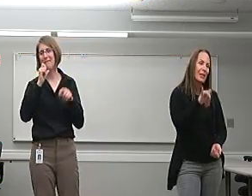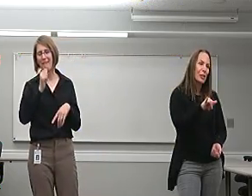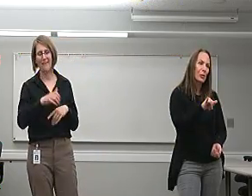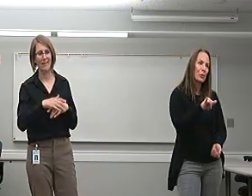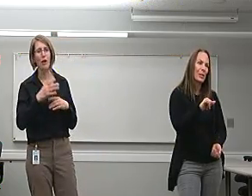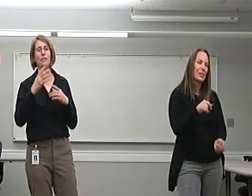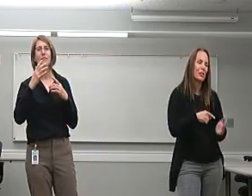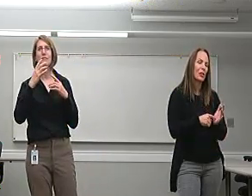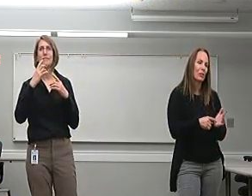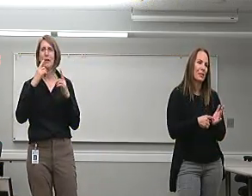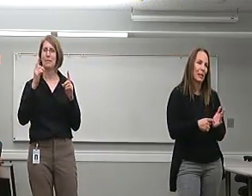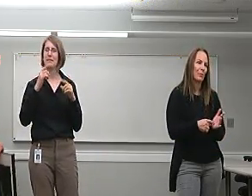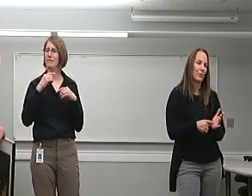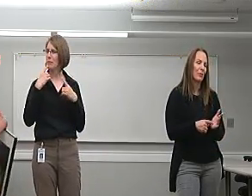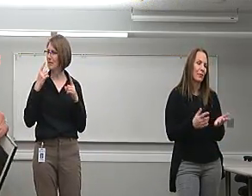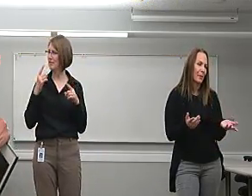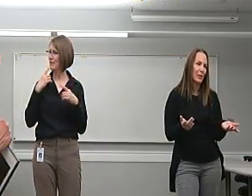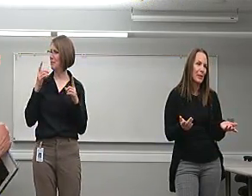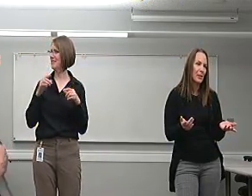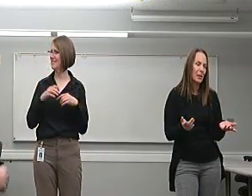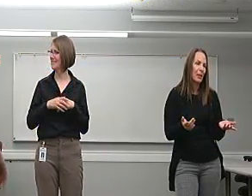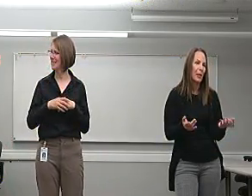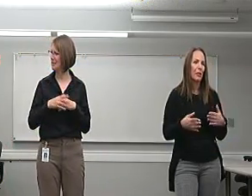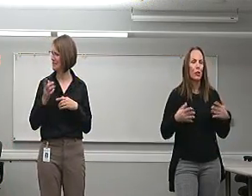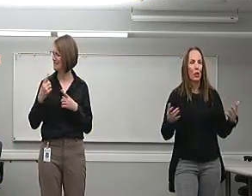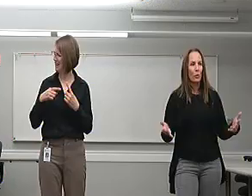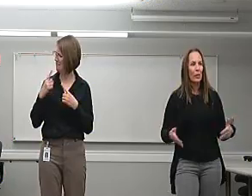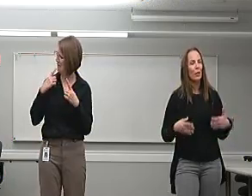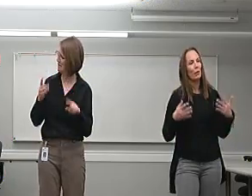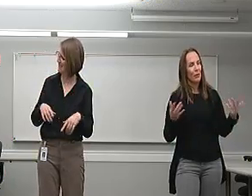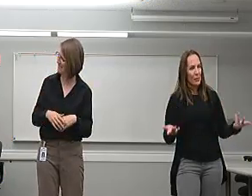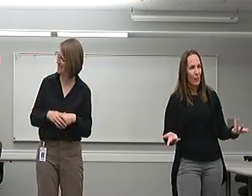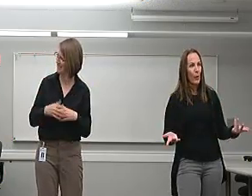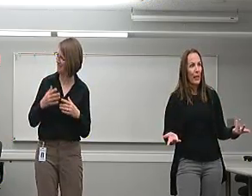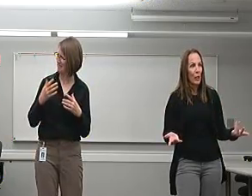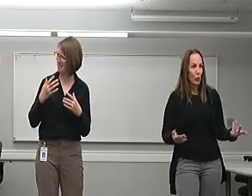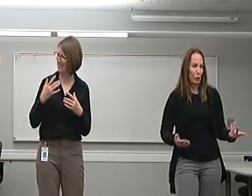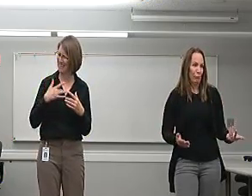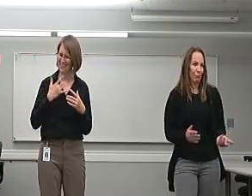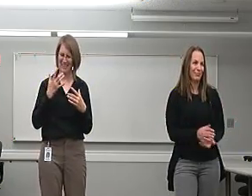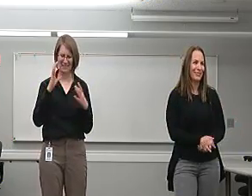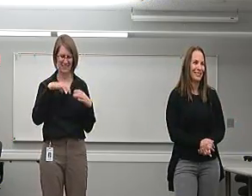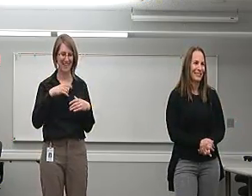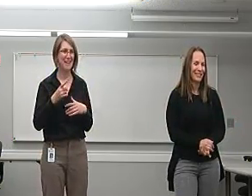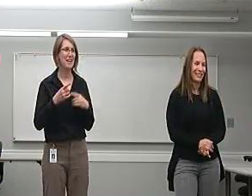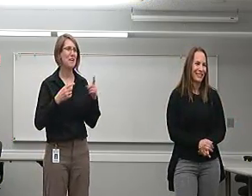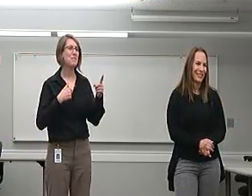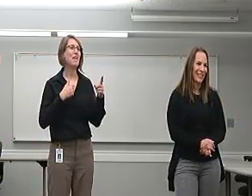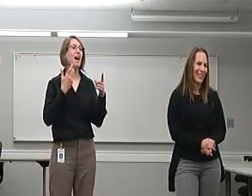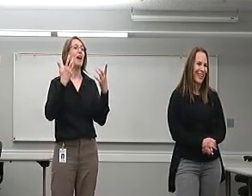a good example for other families. Like to show, that's like I already cried to my brother-in-law 3 times. I was like,